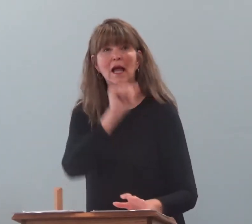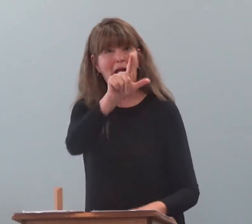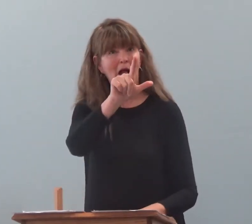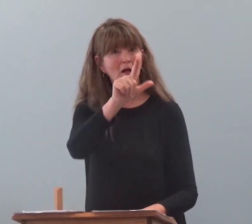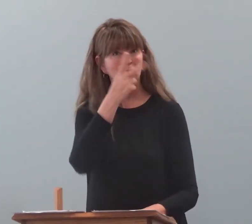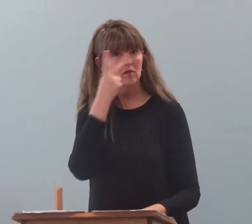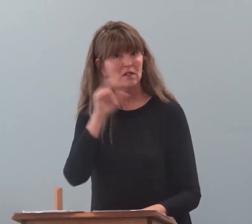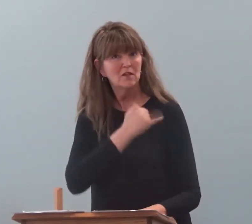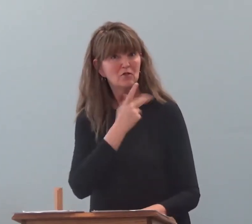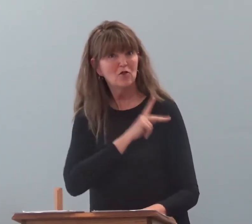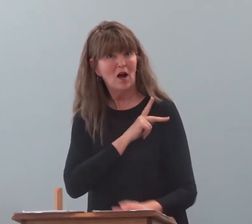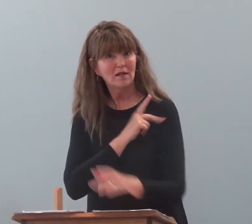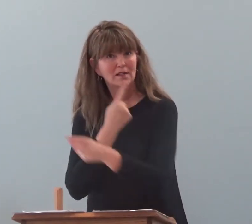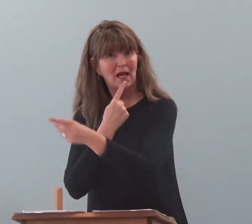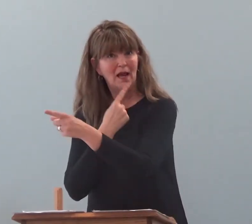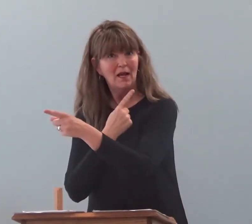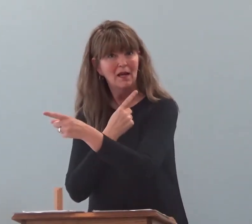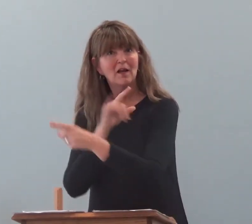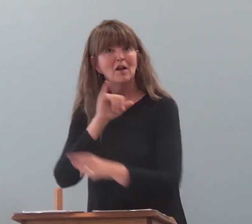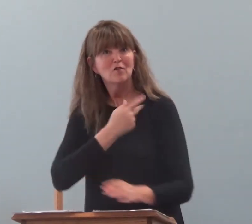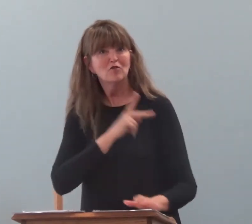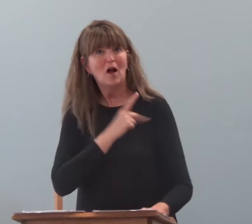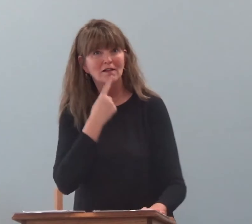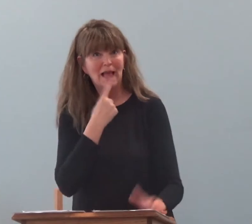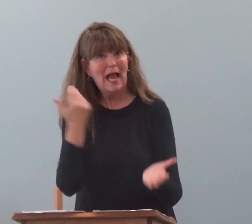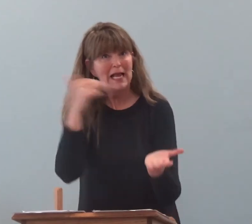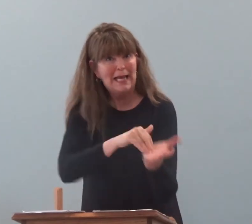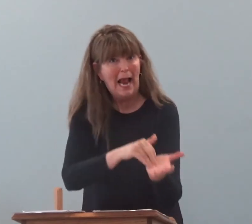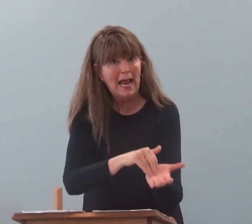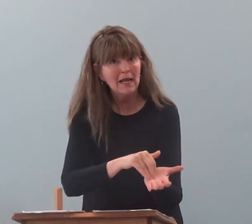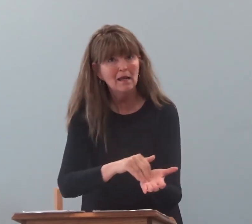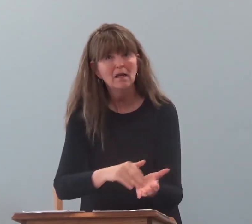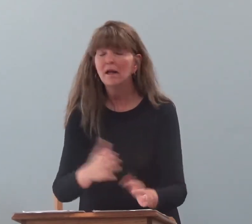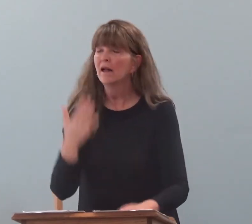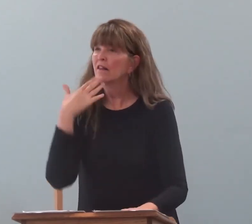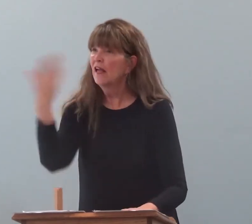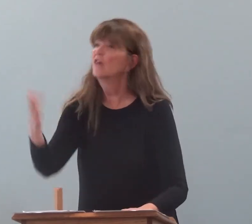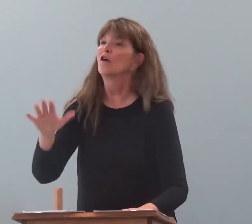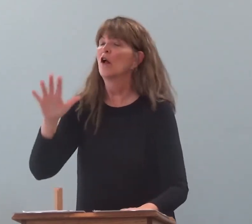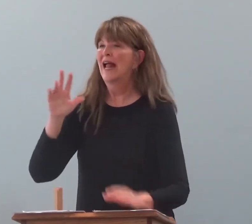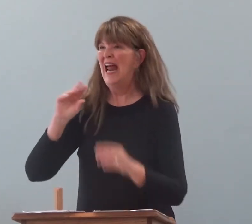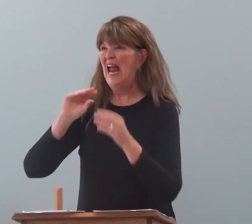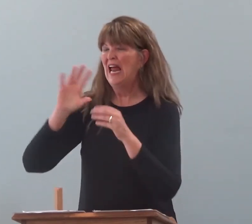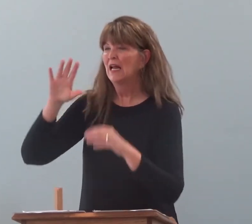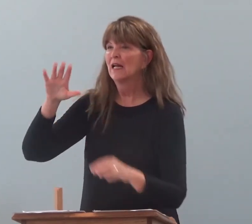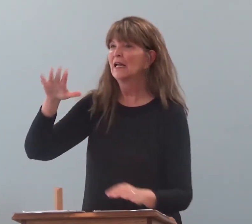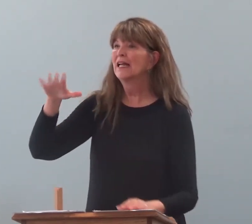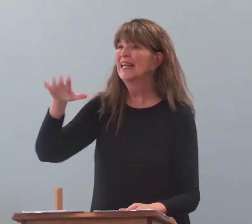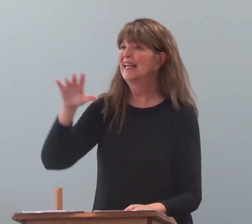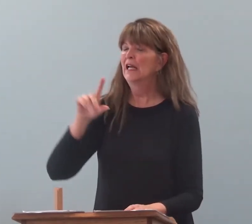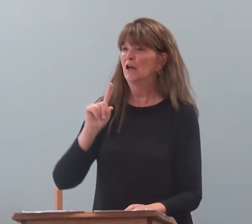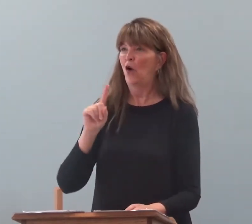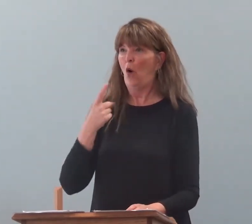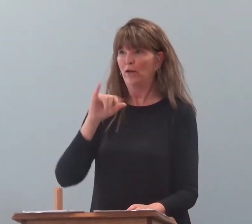did. Thank you, John. Did you see what John said? John said, again? Thank you, John. Yes, again.